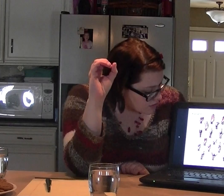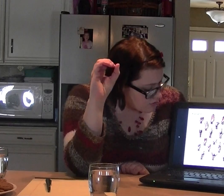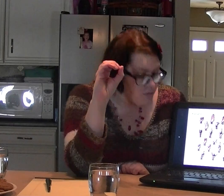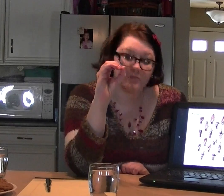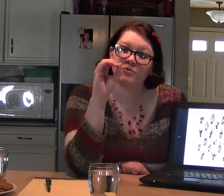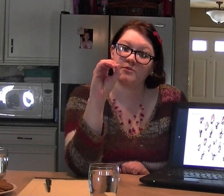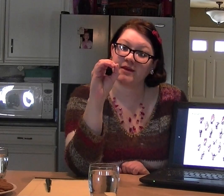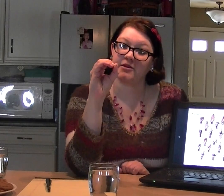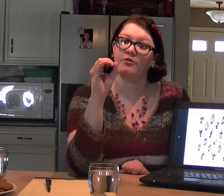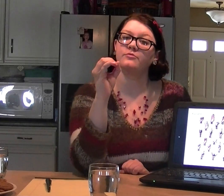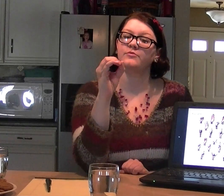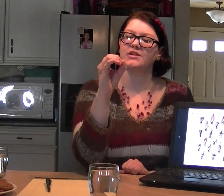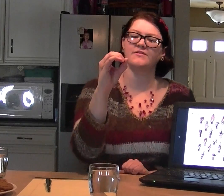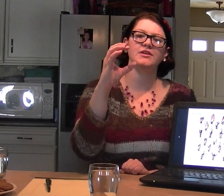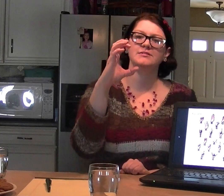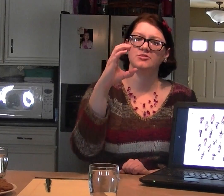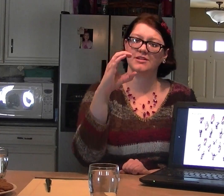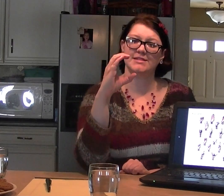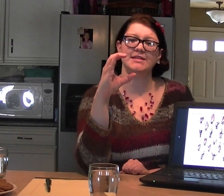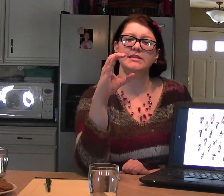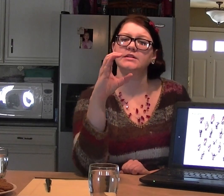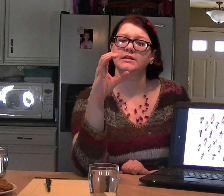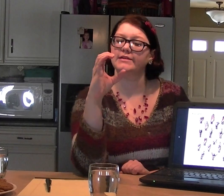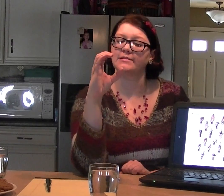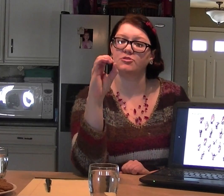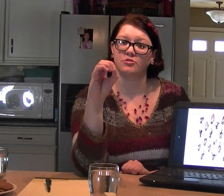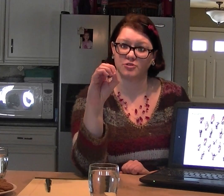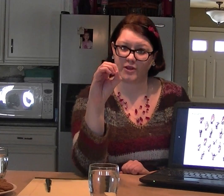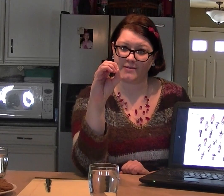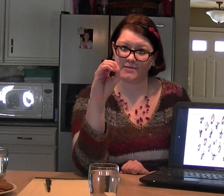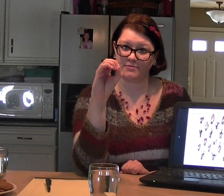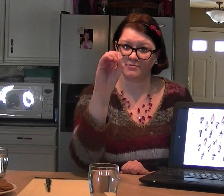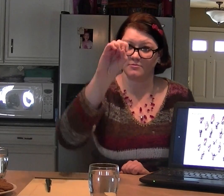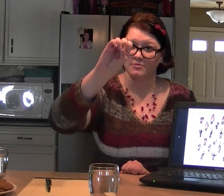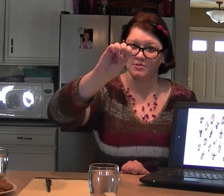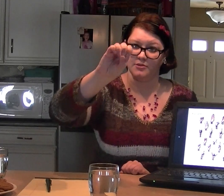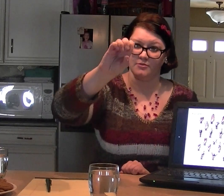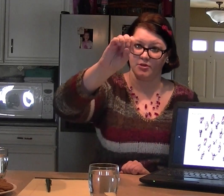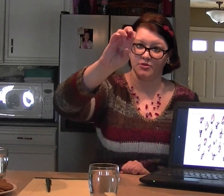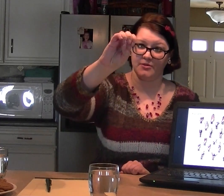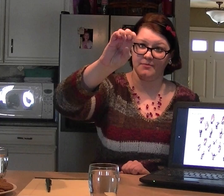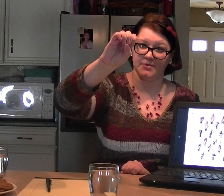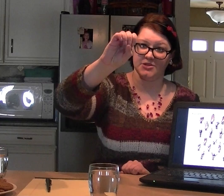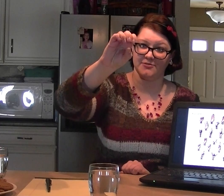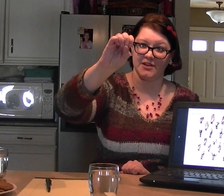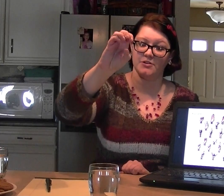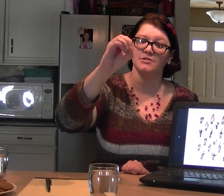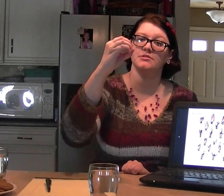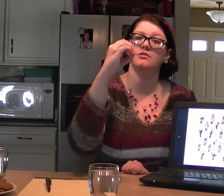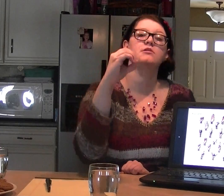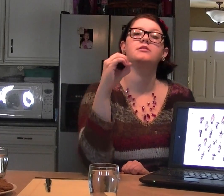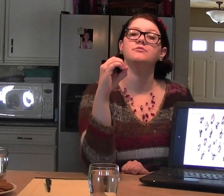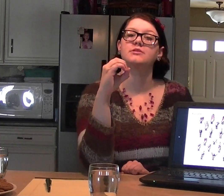O, you make an O. It's very similar to C, except you close your hand. So your thumb meets your fingers. Like